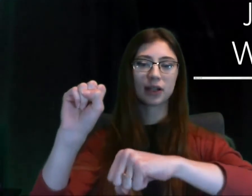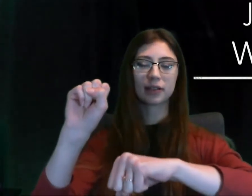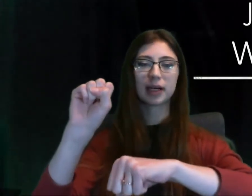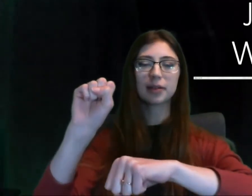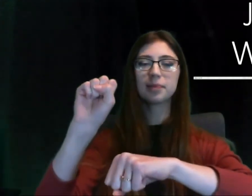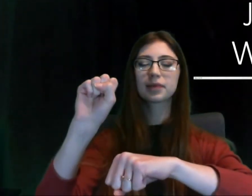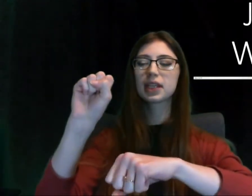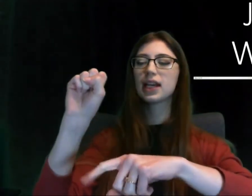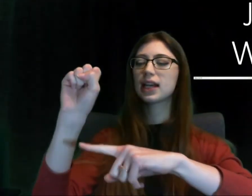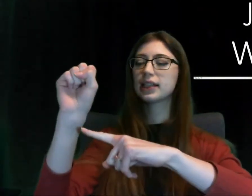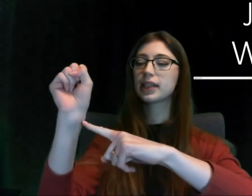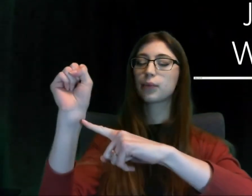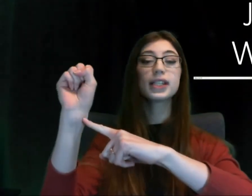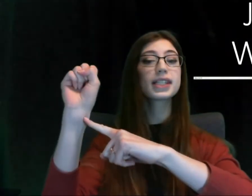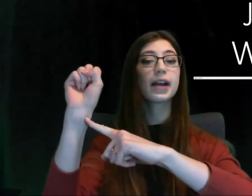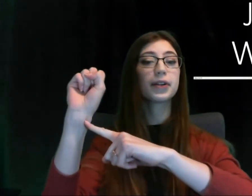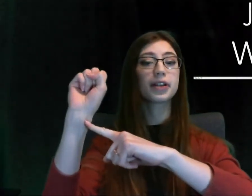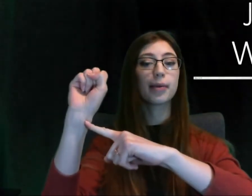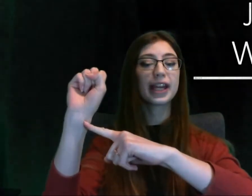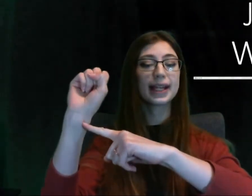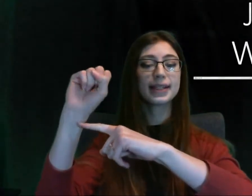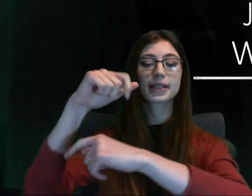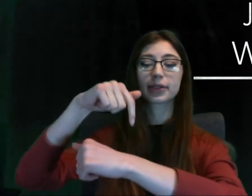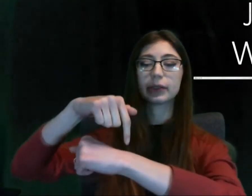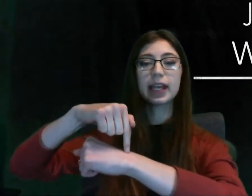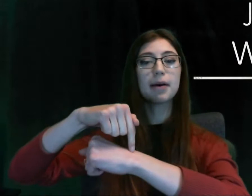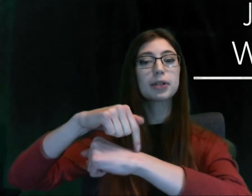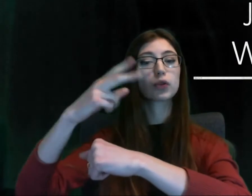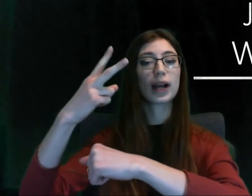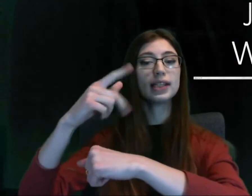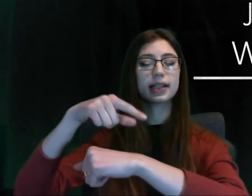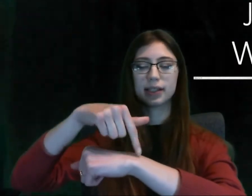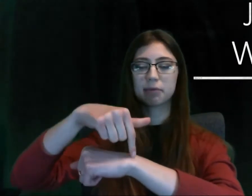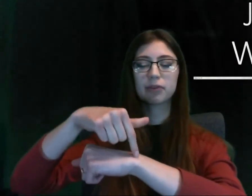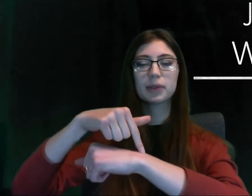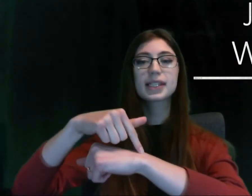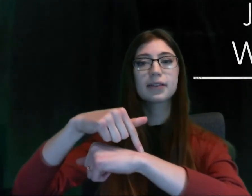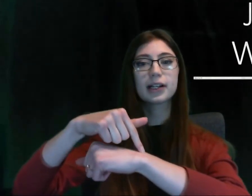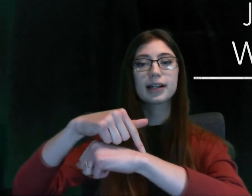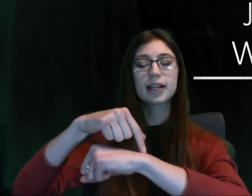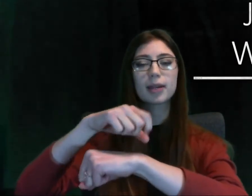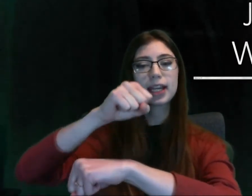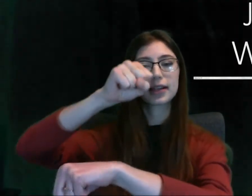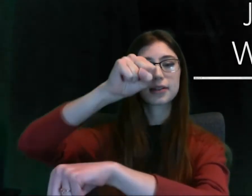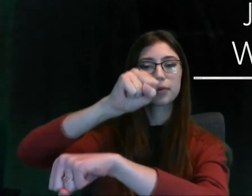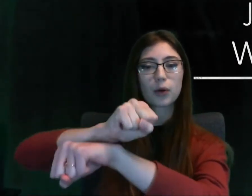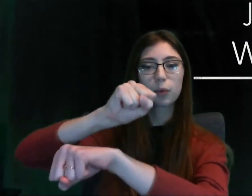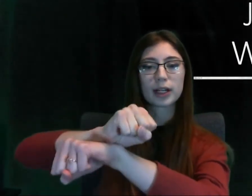bottom, and then the wrist of your dominant hand is going to tap twice on top of the wrist of your non-dominant hand. Work